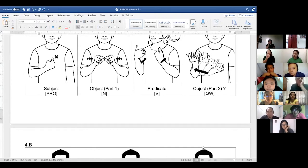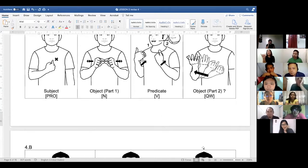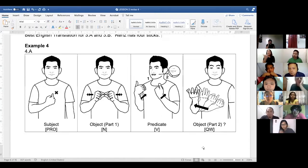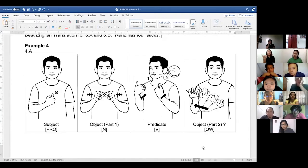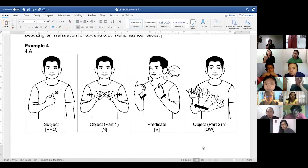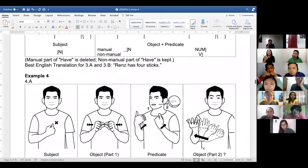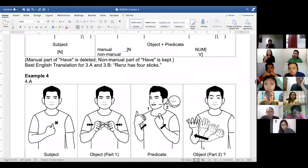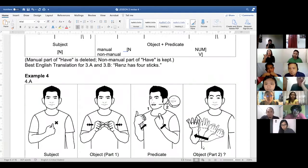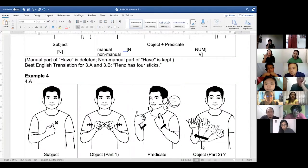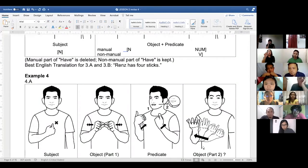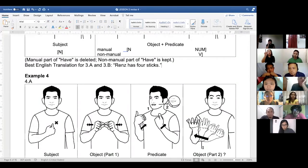3A, 3B.